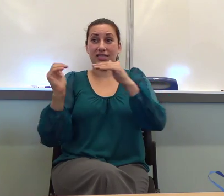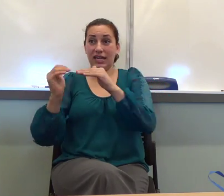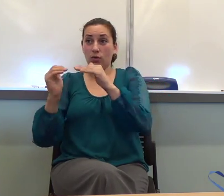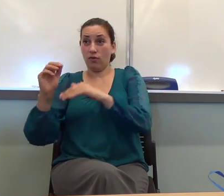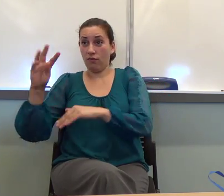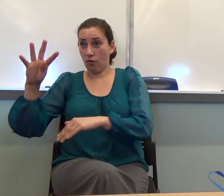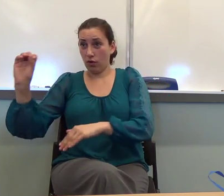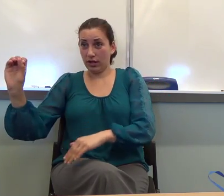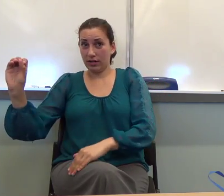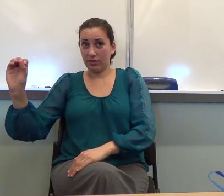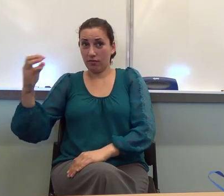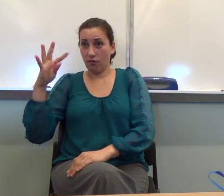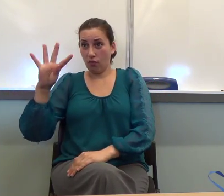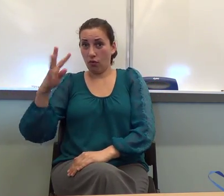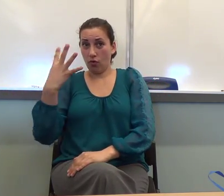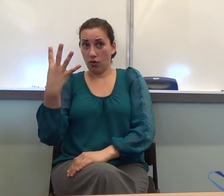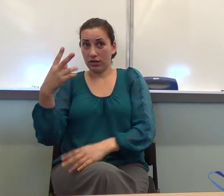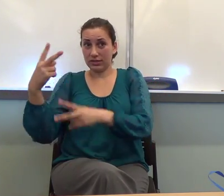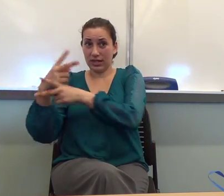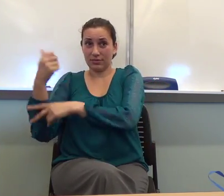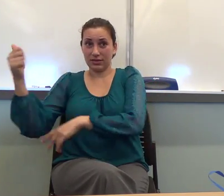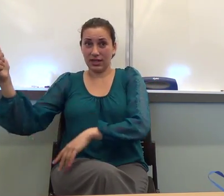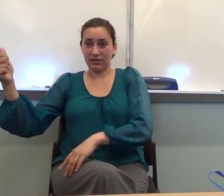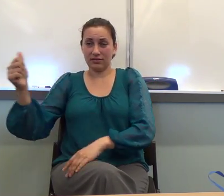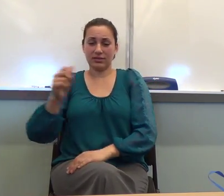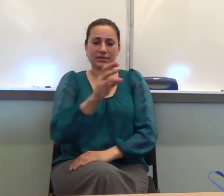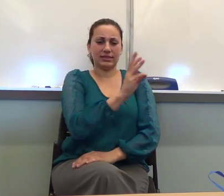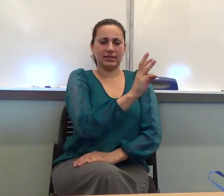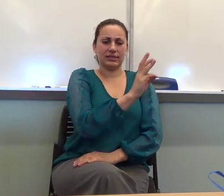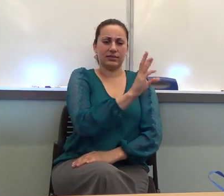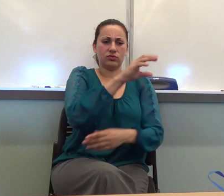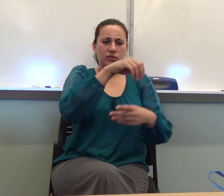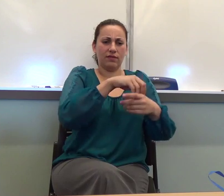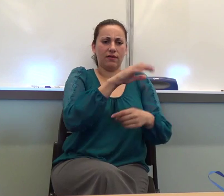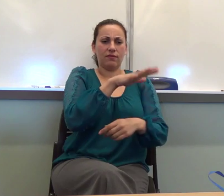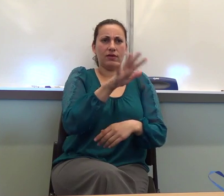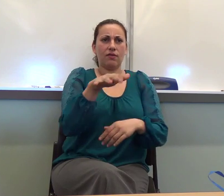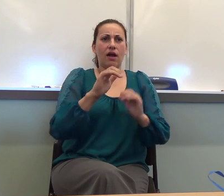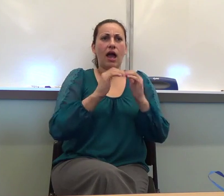4 times 10. Well, 6 goes into 55 how many times?